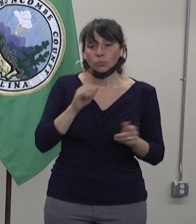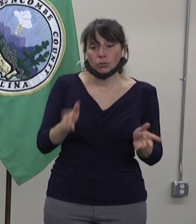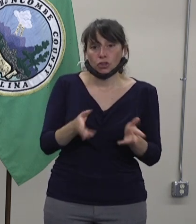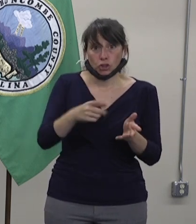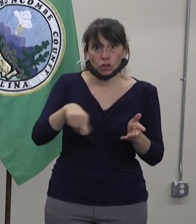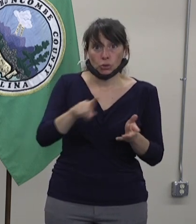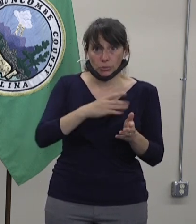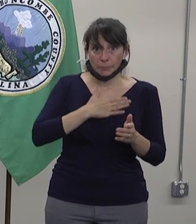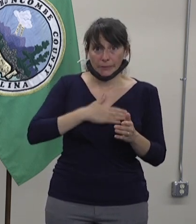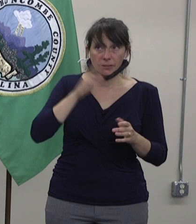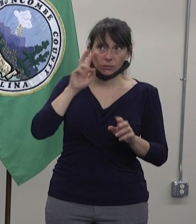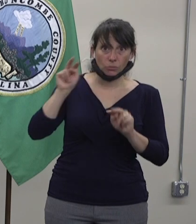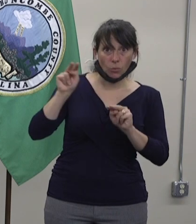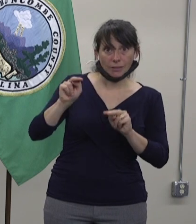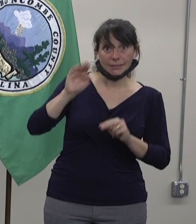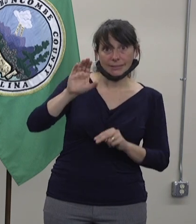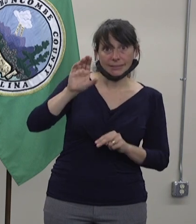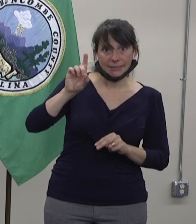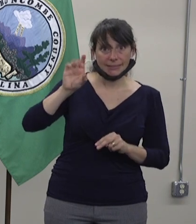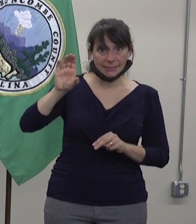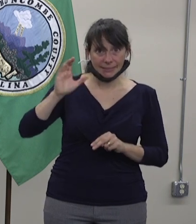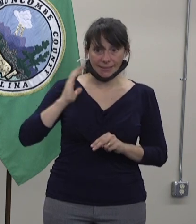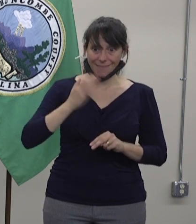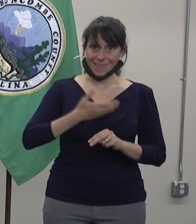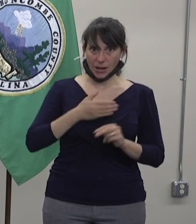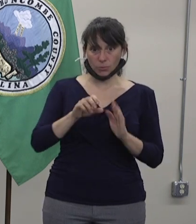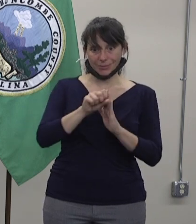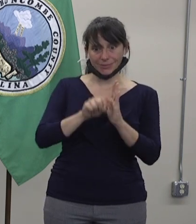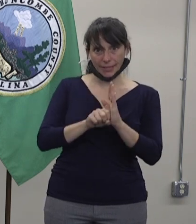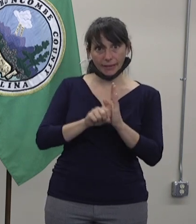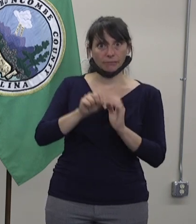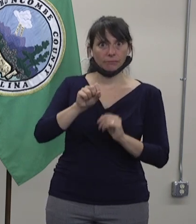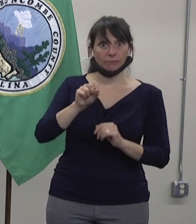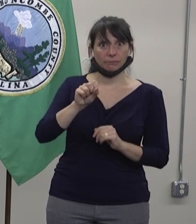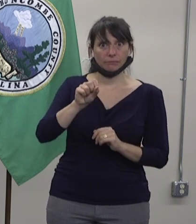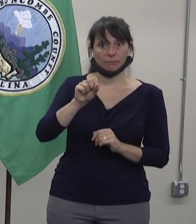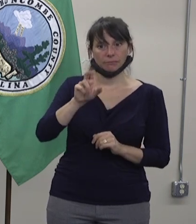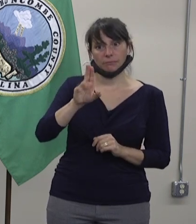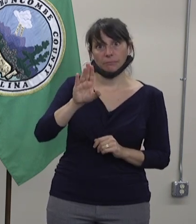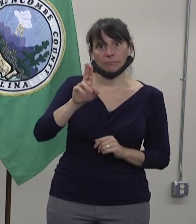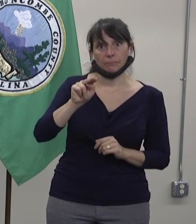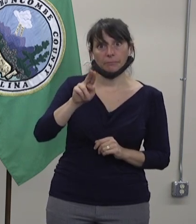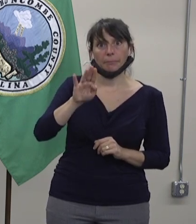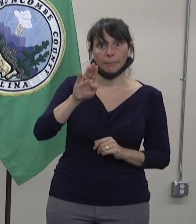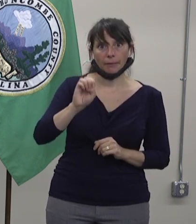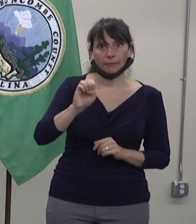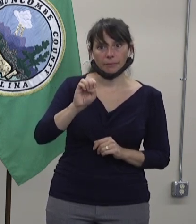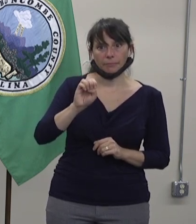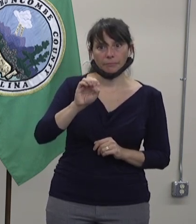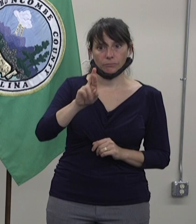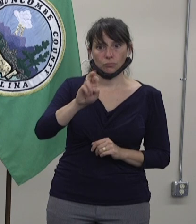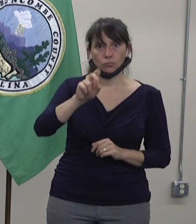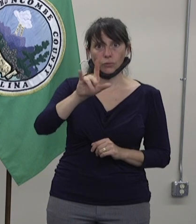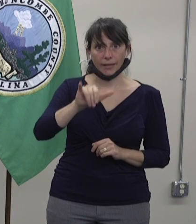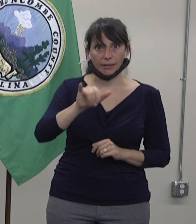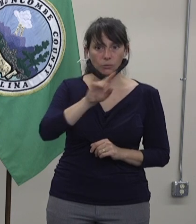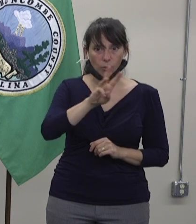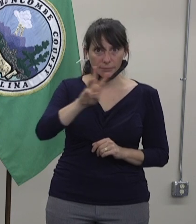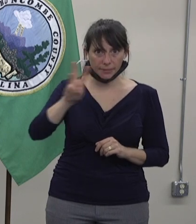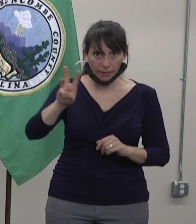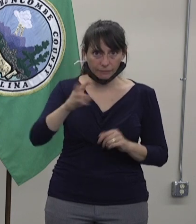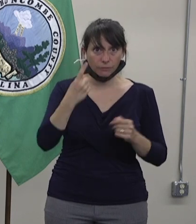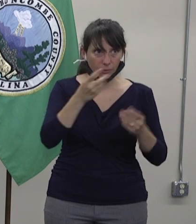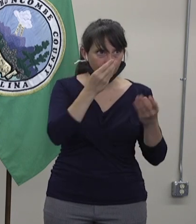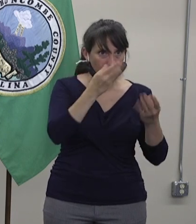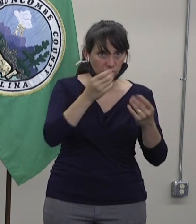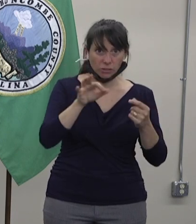CDC, state, and Buncombe Ready websites for answers to your questions. And then if you don't find your answer there, give